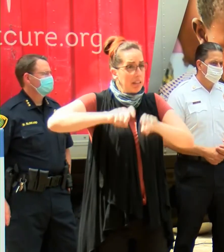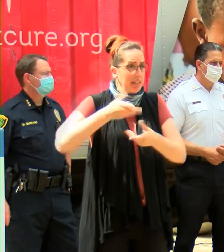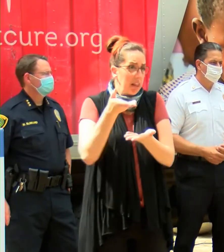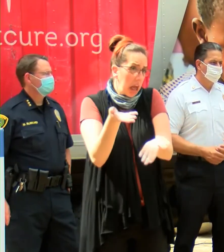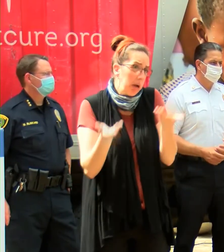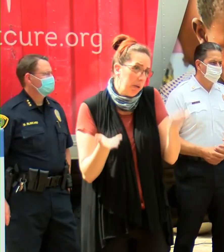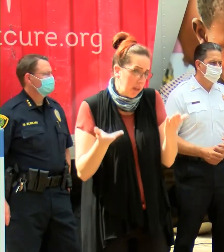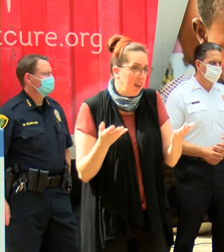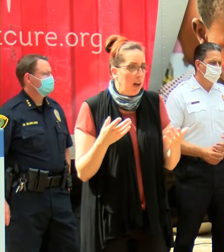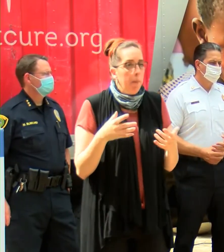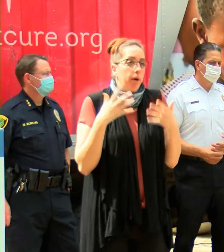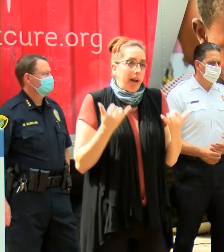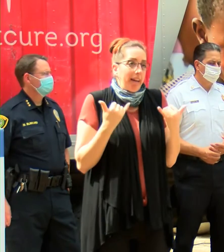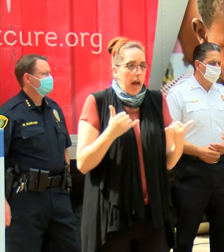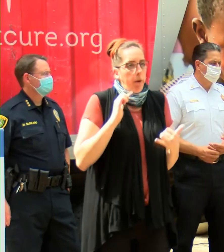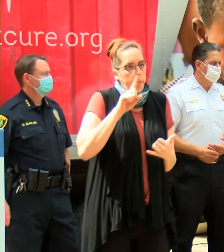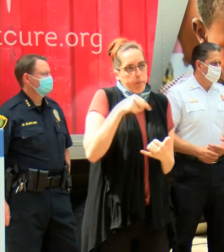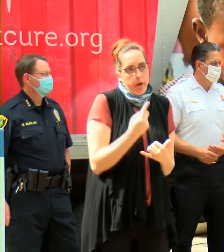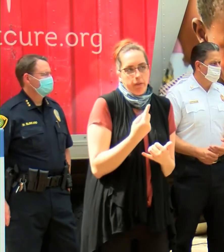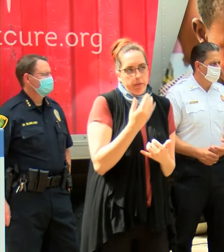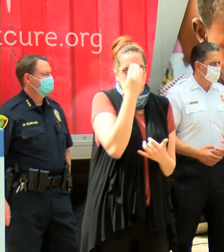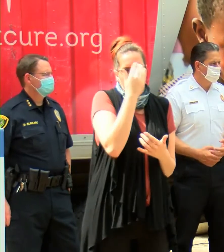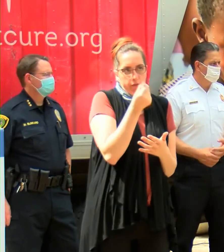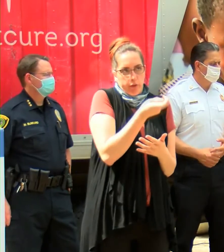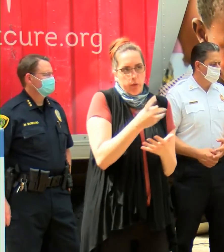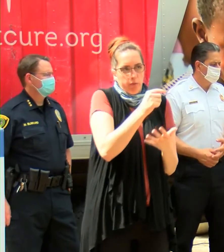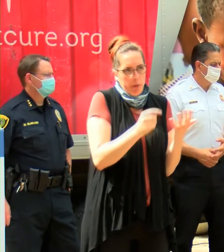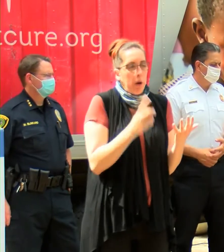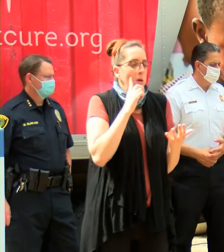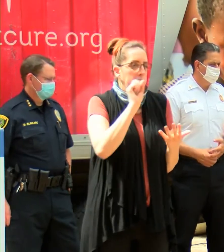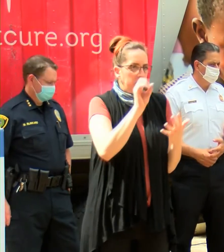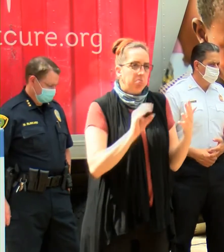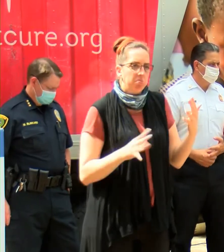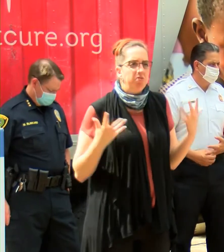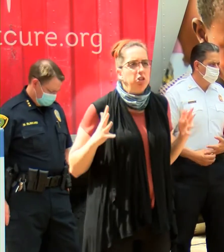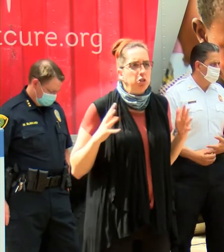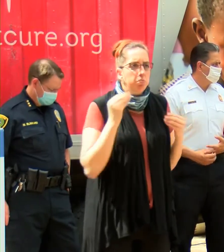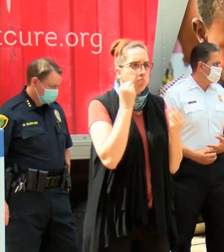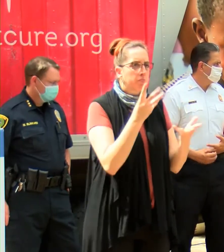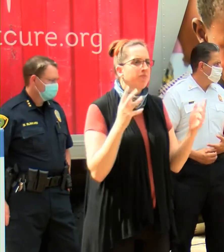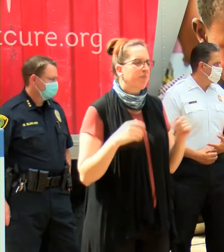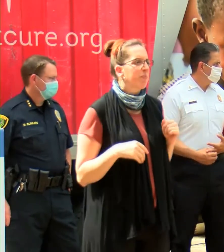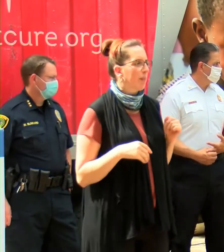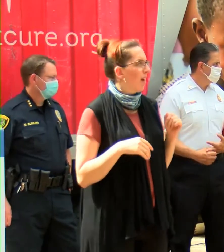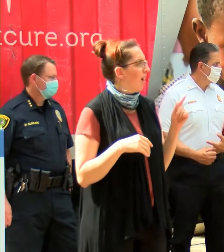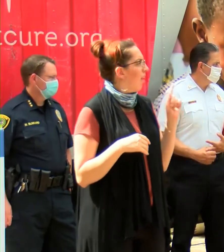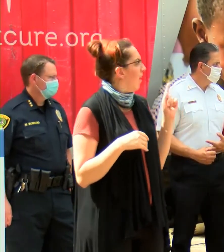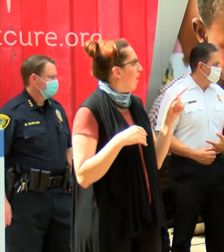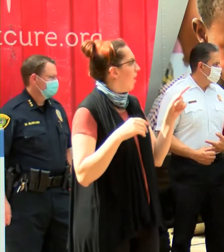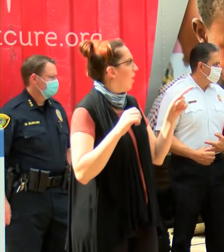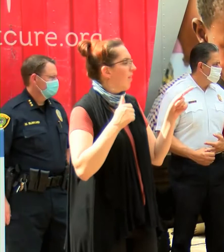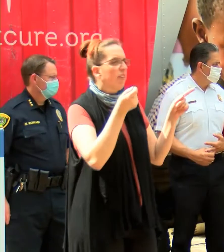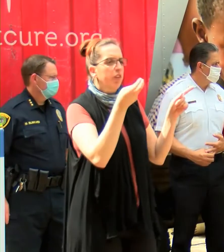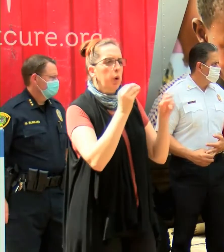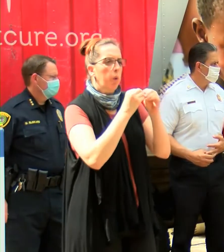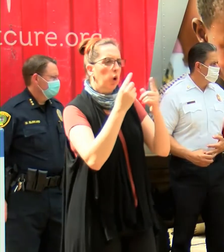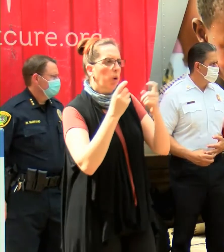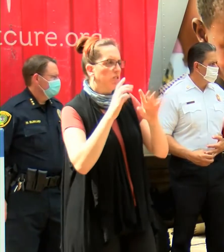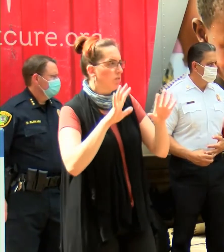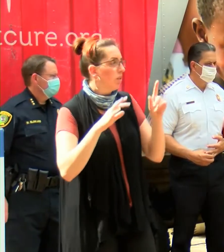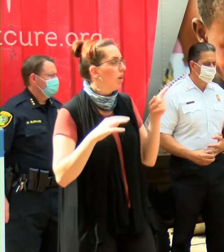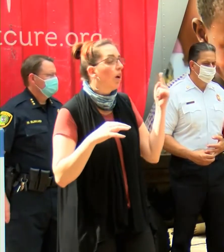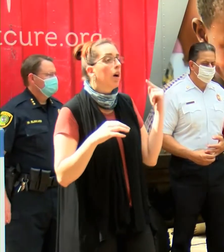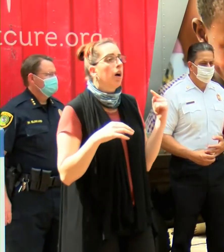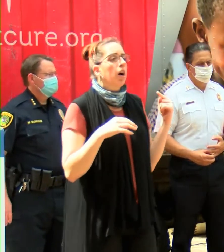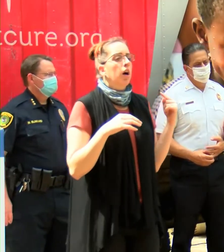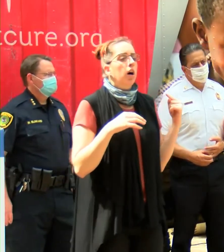those. We only know about the ones that we know about. So we can make that information available, sure. We're just going to take a few more questions. Everybody. And let me say, some people have